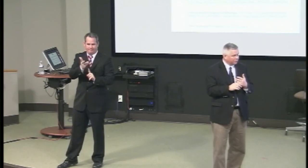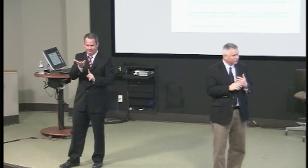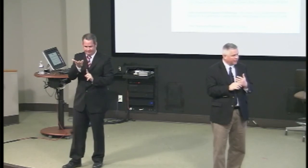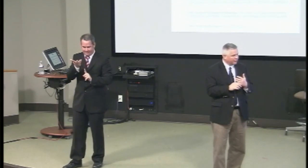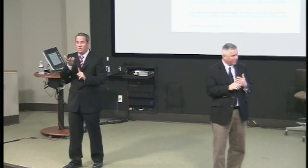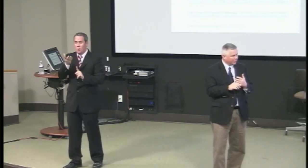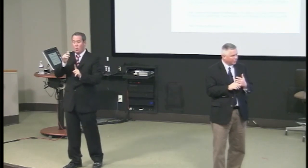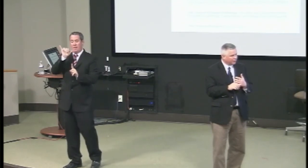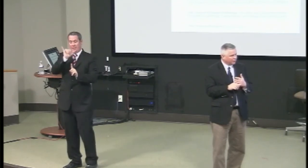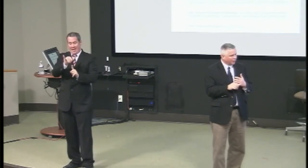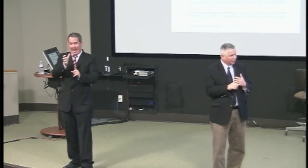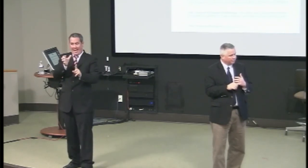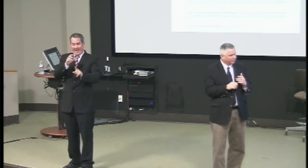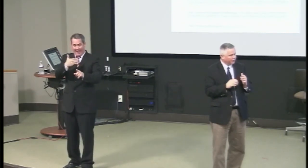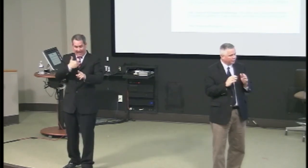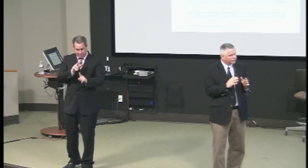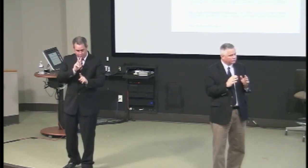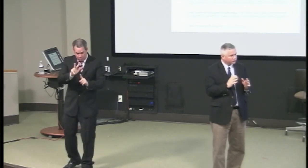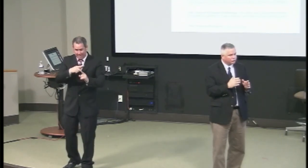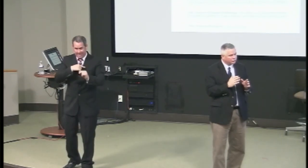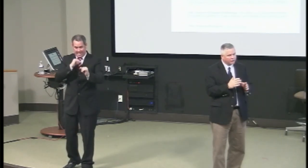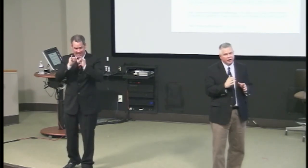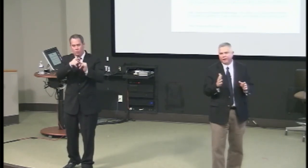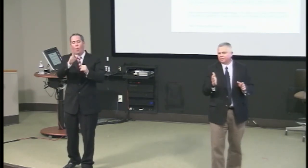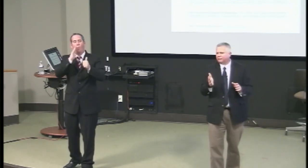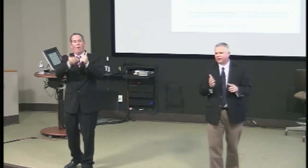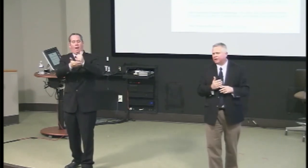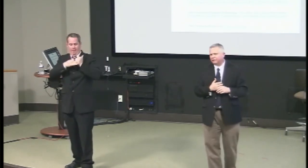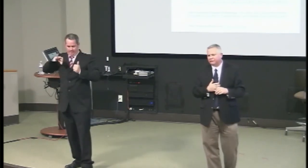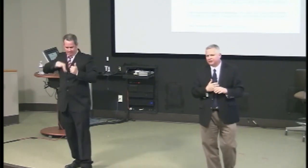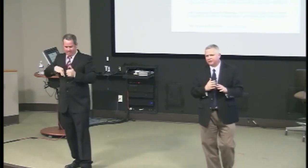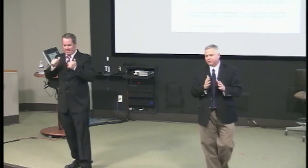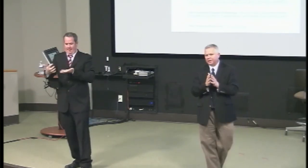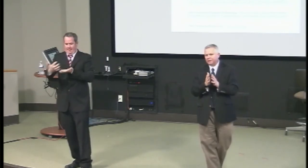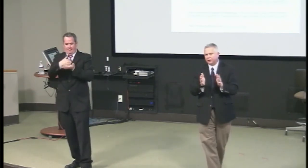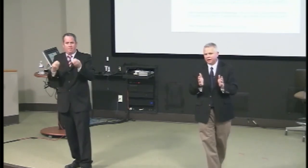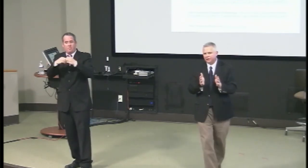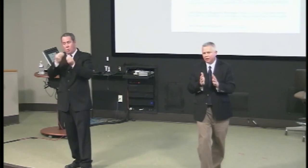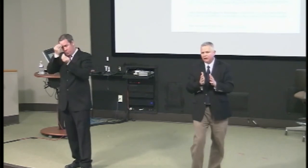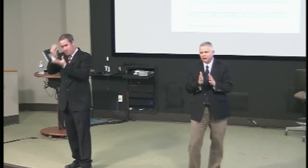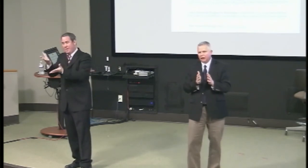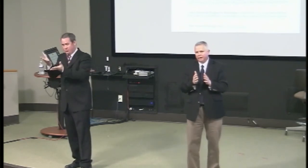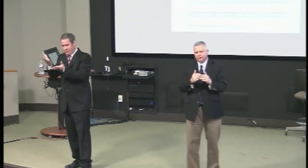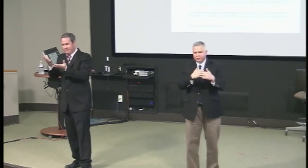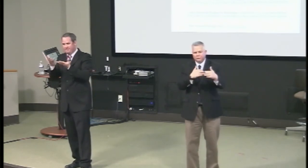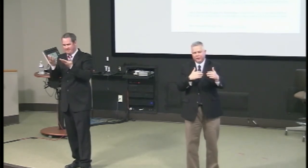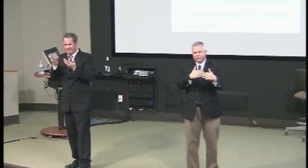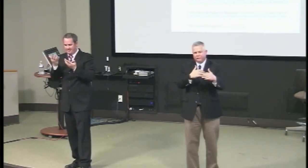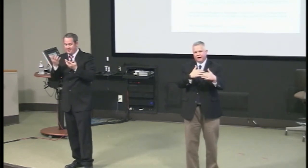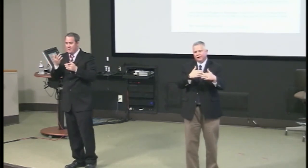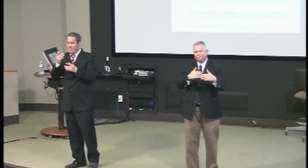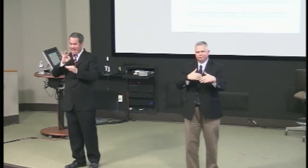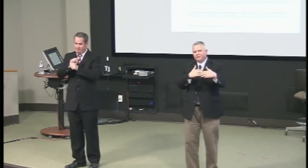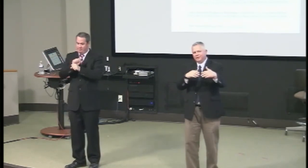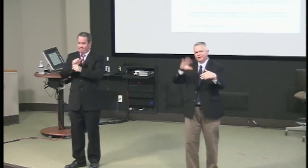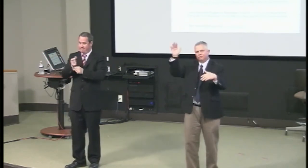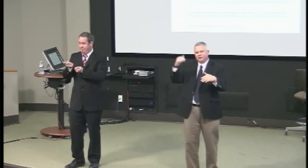this point, I would say that there is certainly nothing definitive I've seen from anybody. There's a little bit